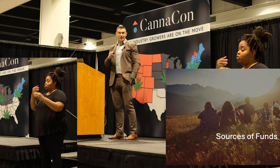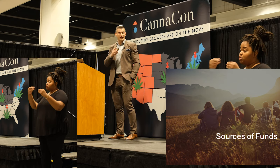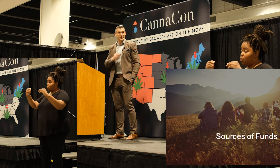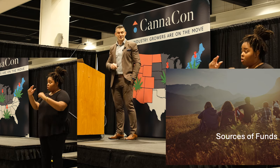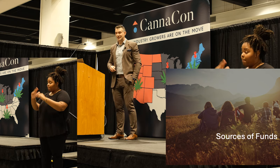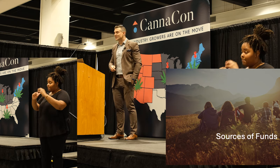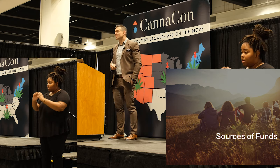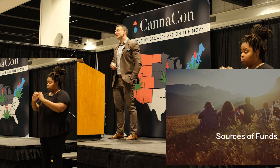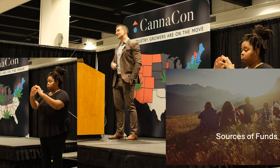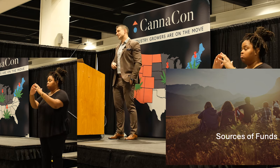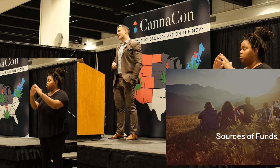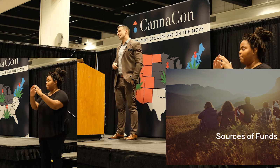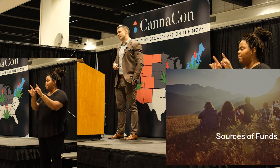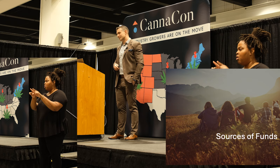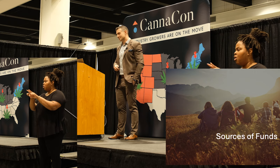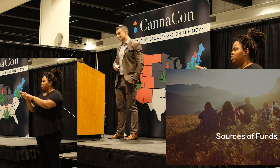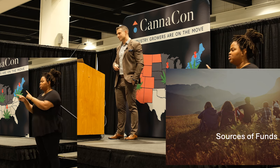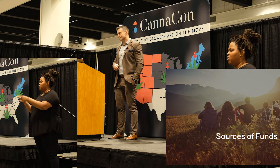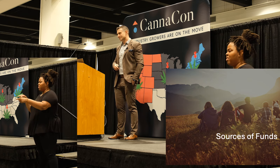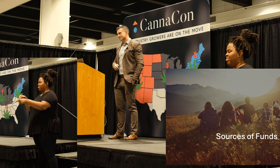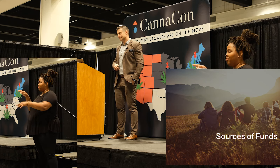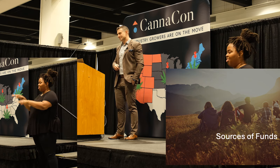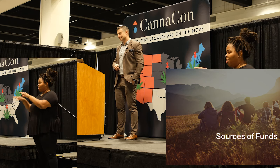It's very, very expensive even to play in this lottery.